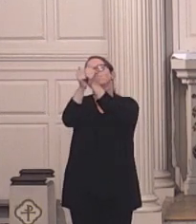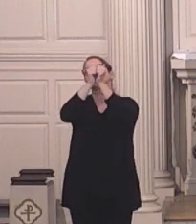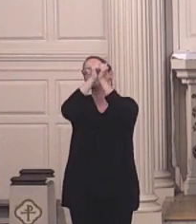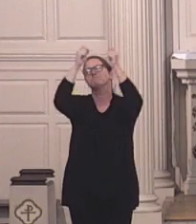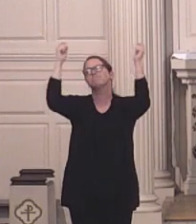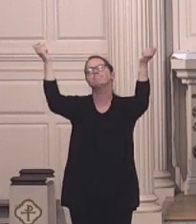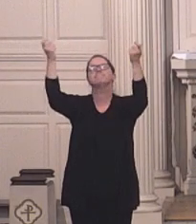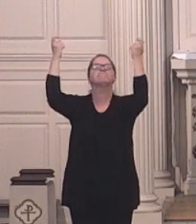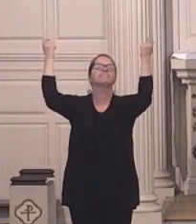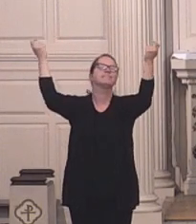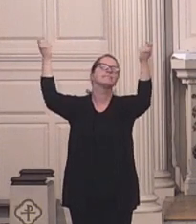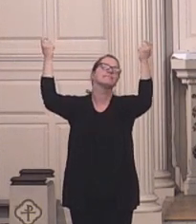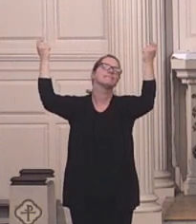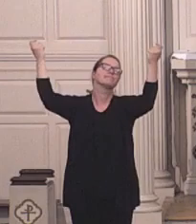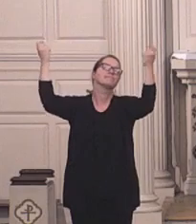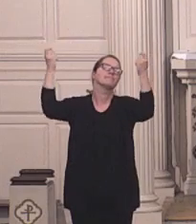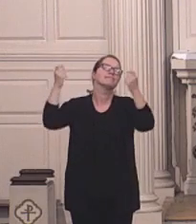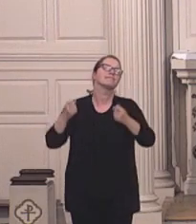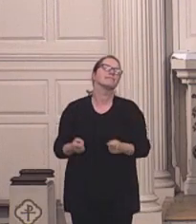you show,